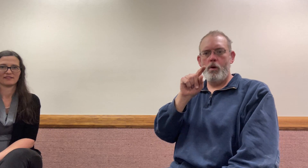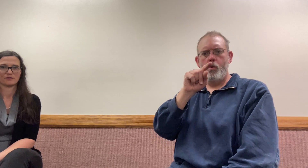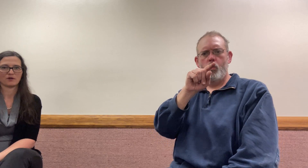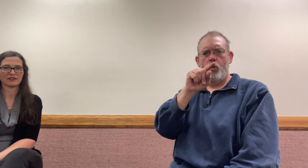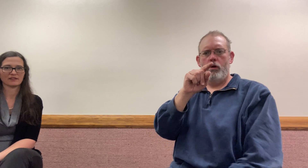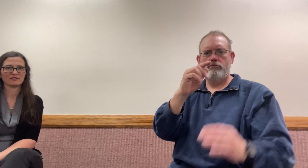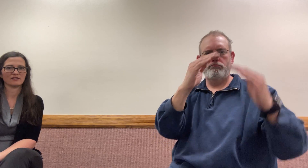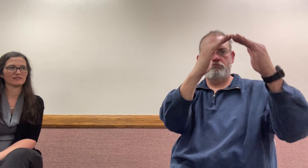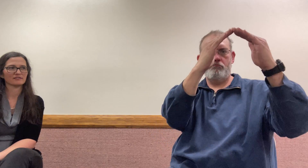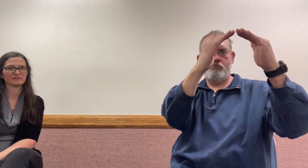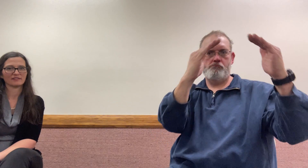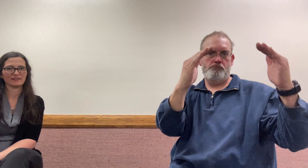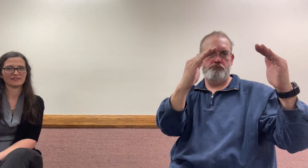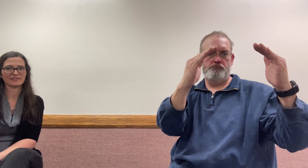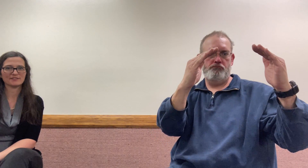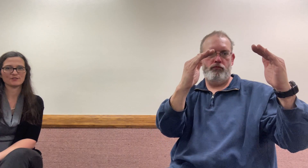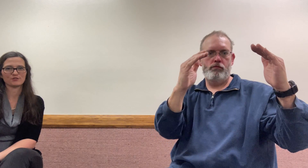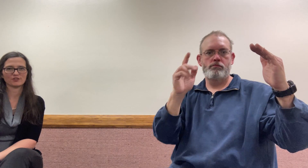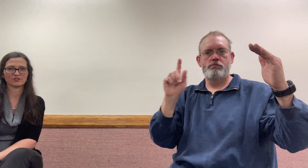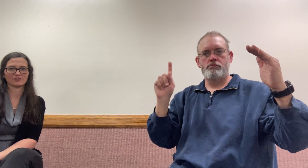He's walking along. And he sees these churches.